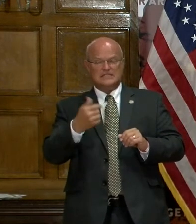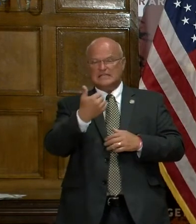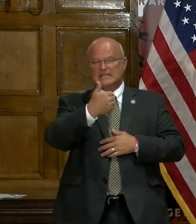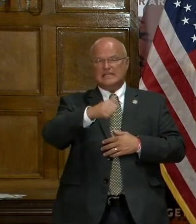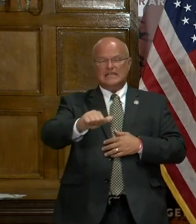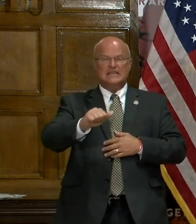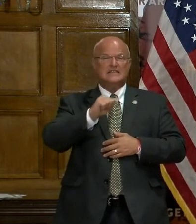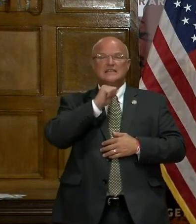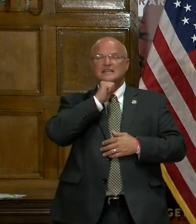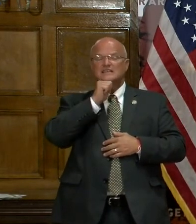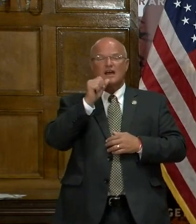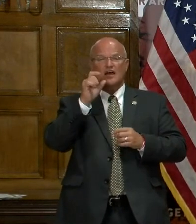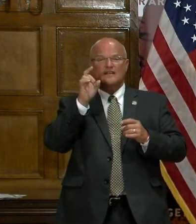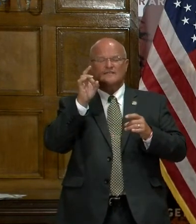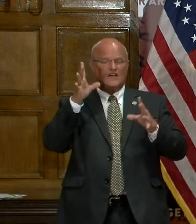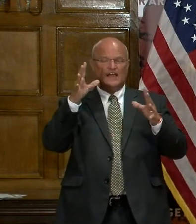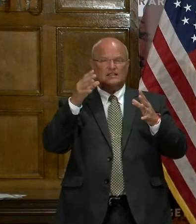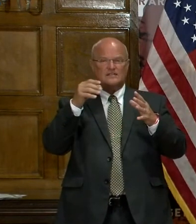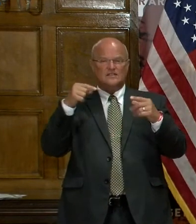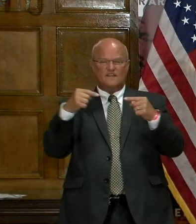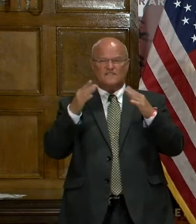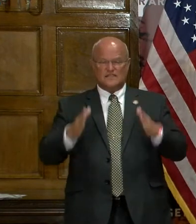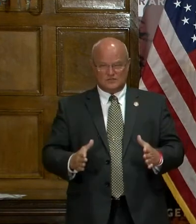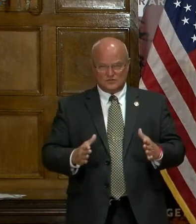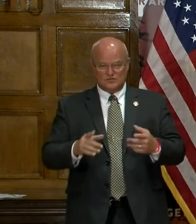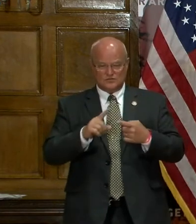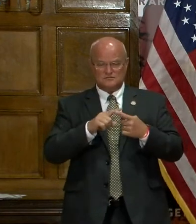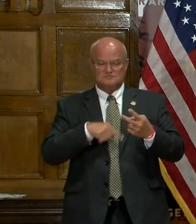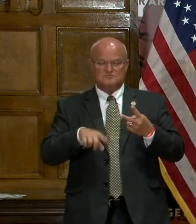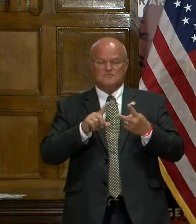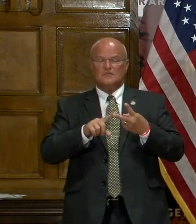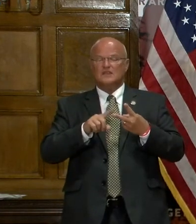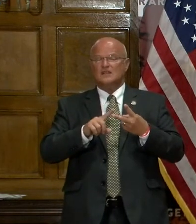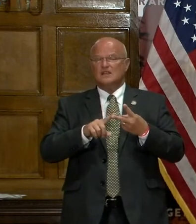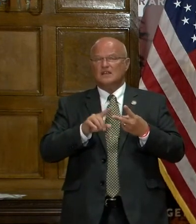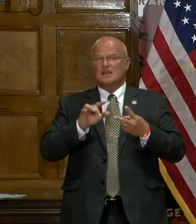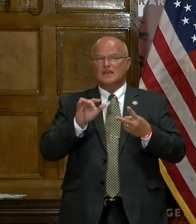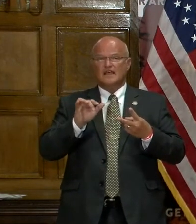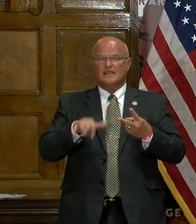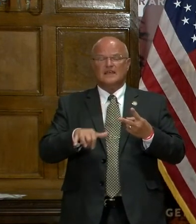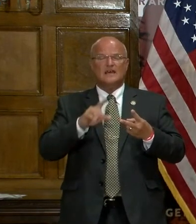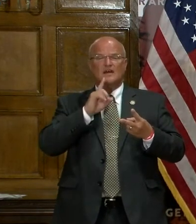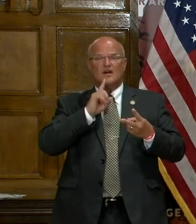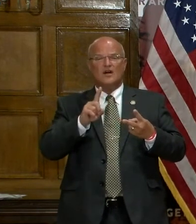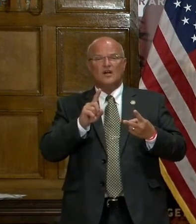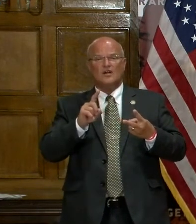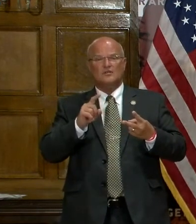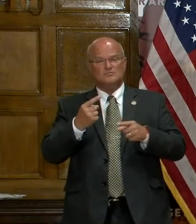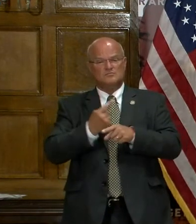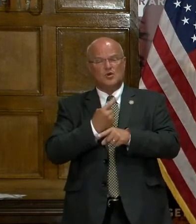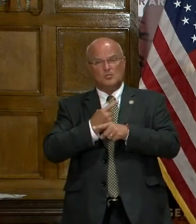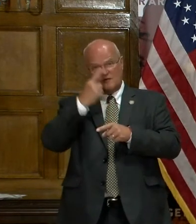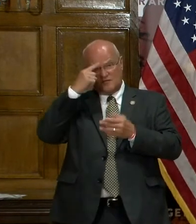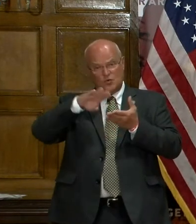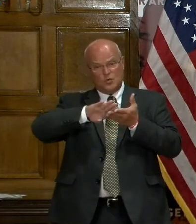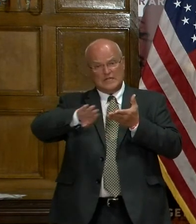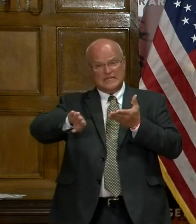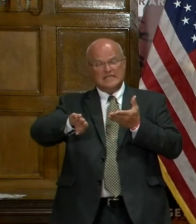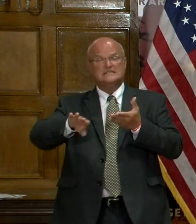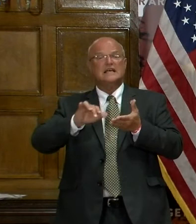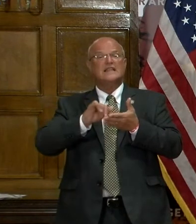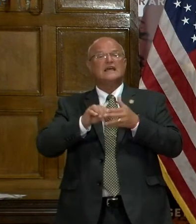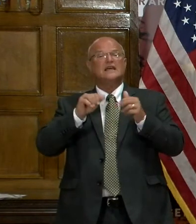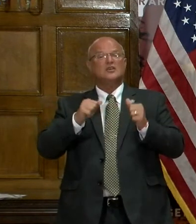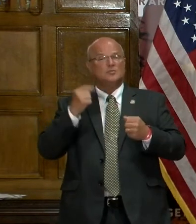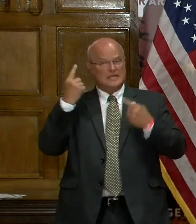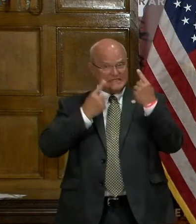any nonviolent offenders, any that are appropriate for release, that could